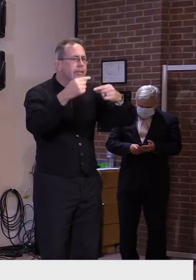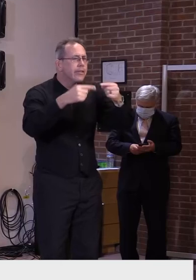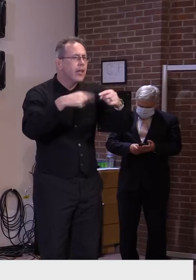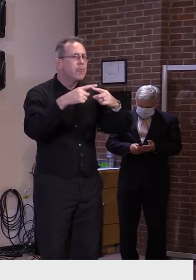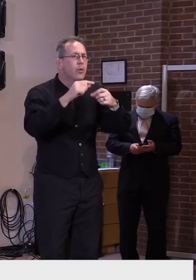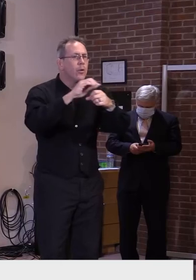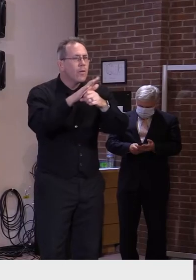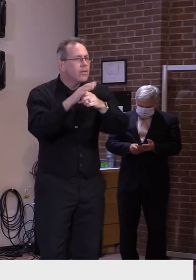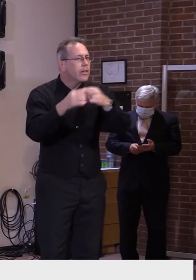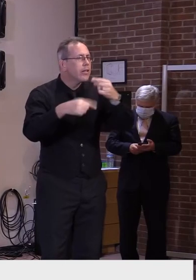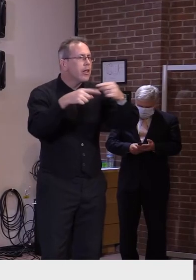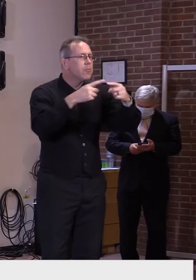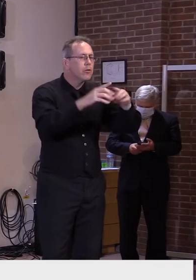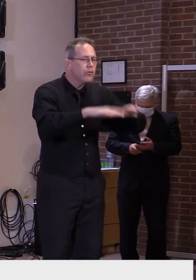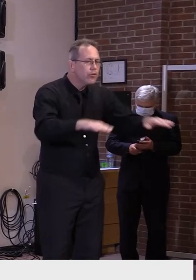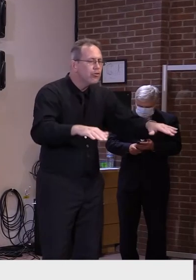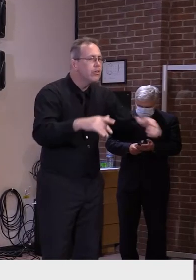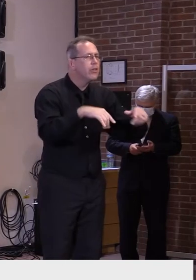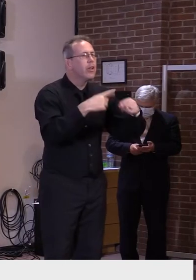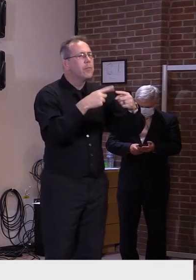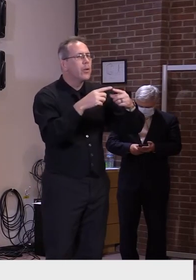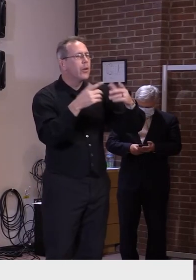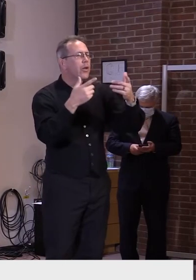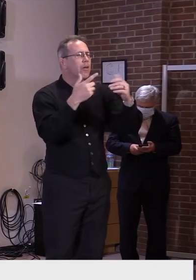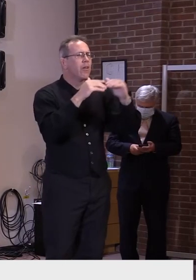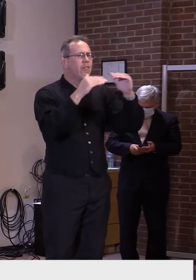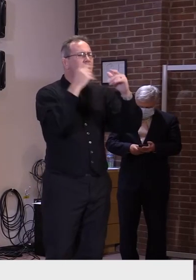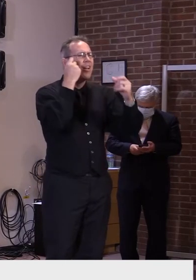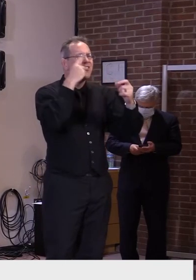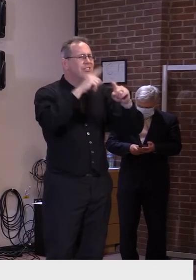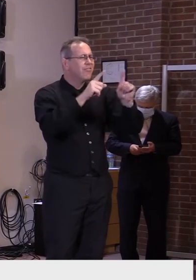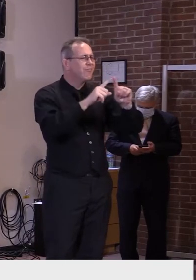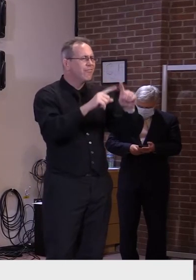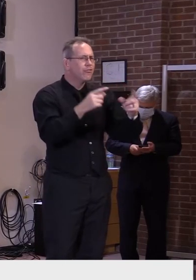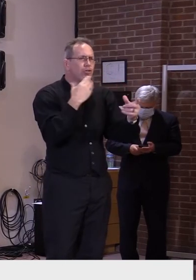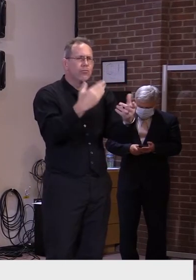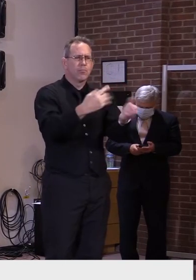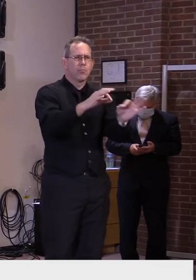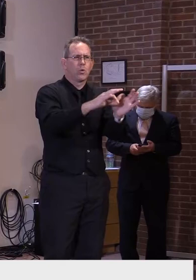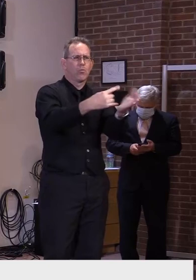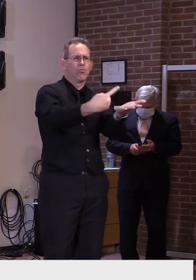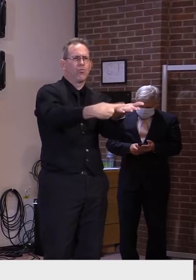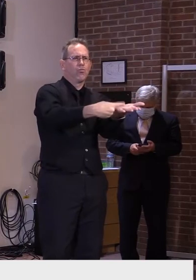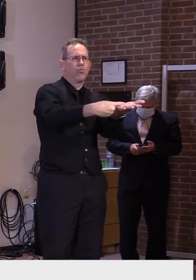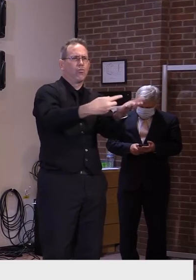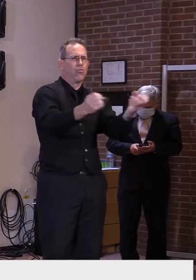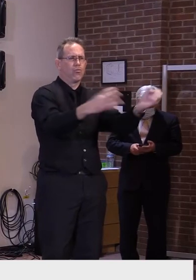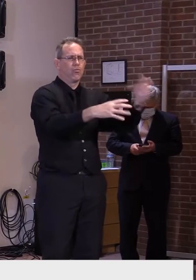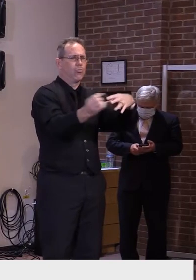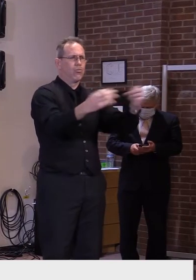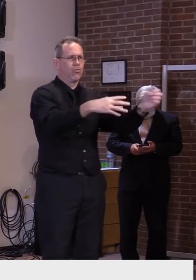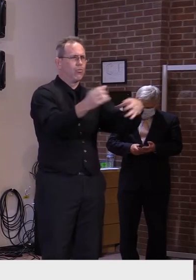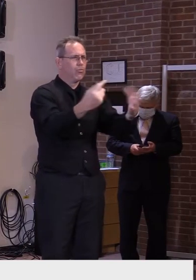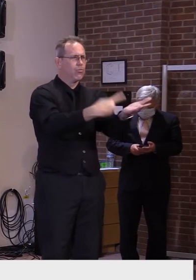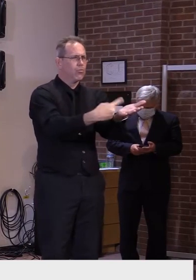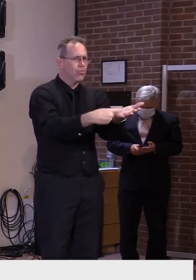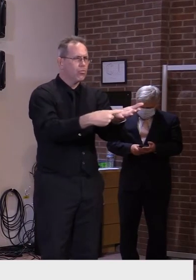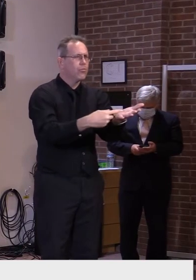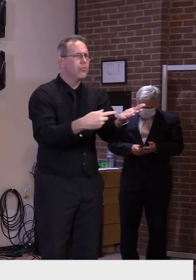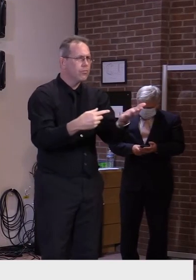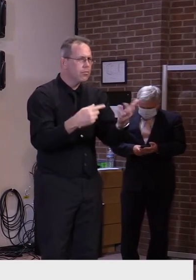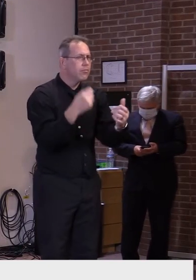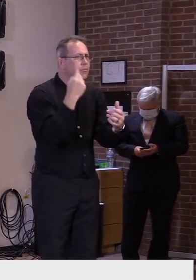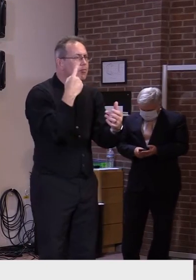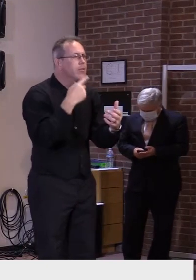forth. But I think you can have those debates, and something I promoted and throughout my entire political life, by the